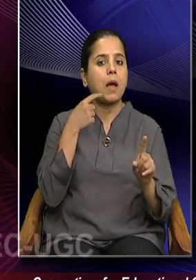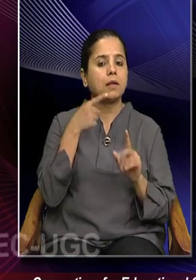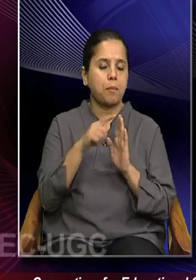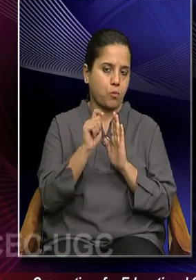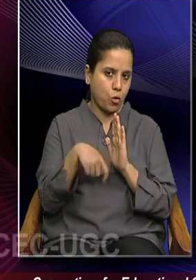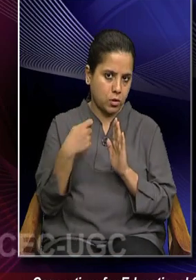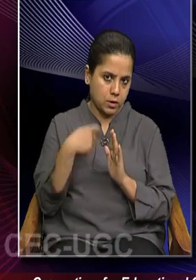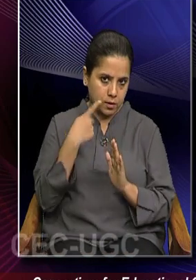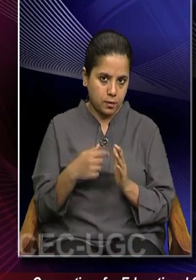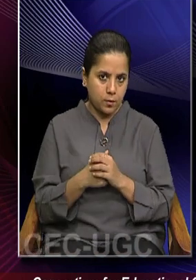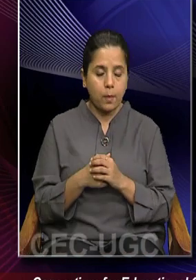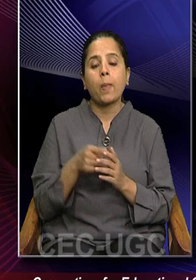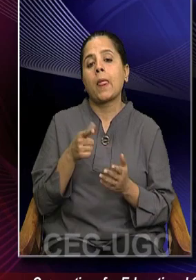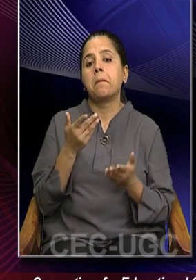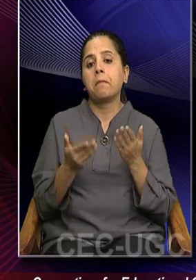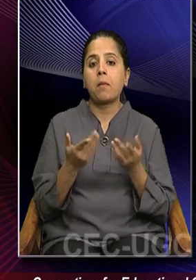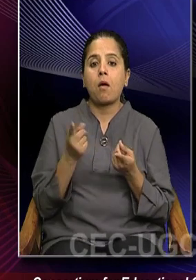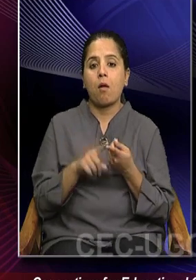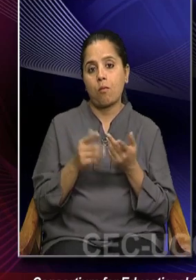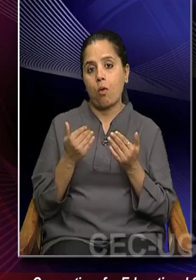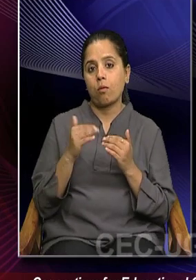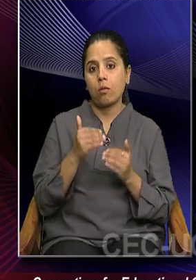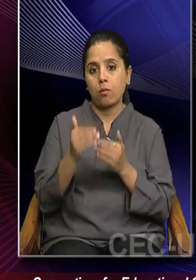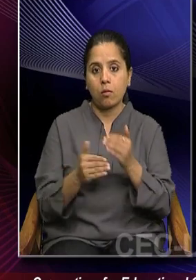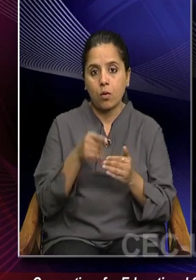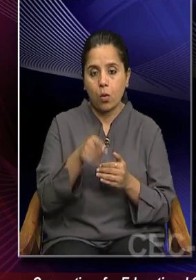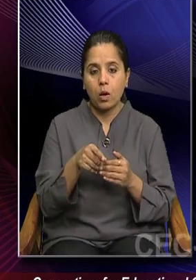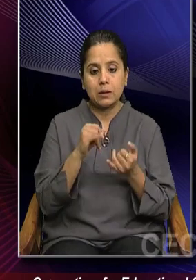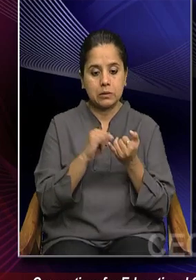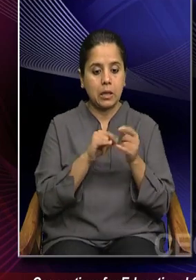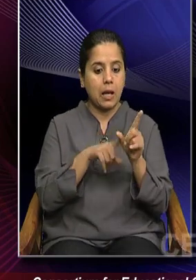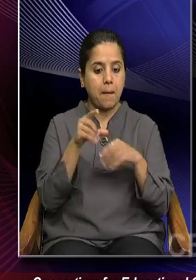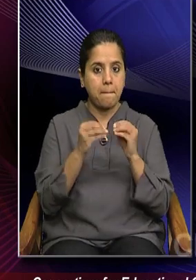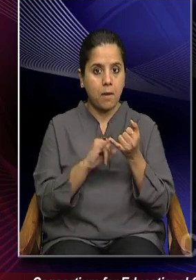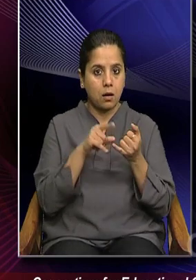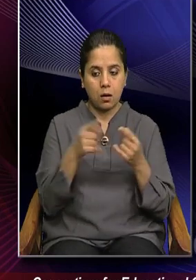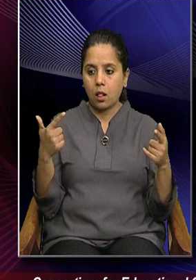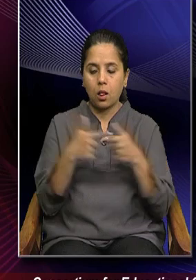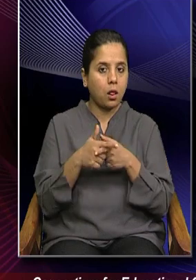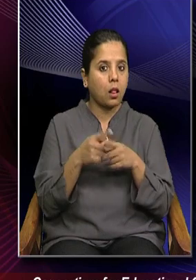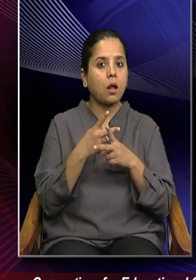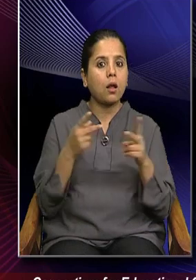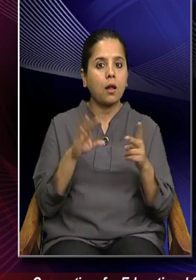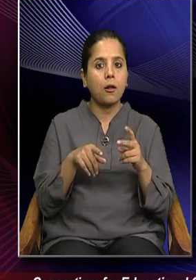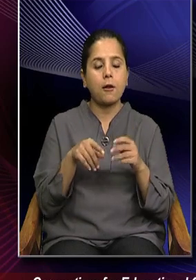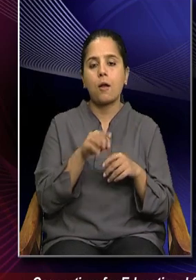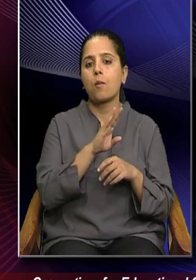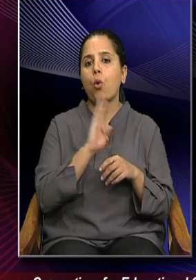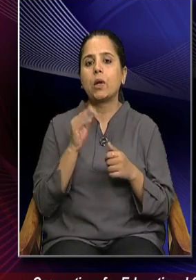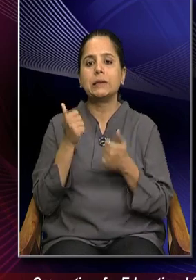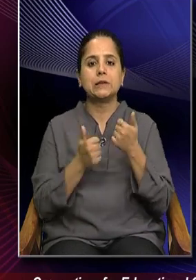project may interfere with their syllabus completion for the board